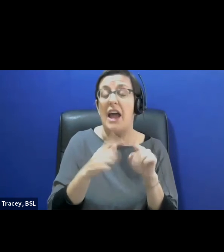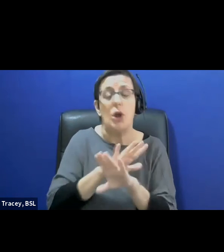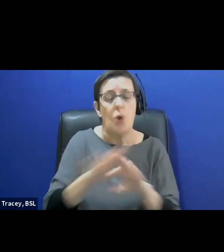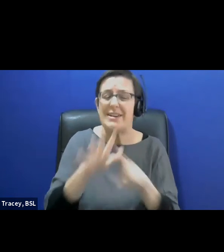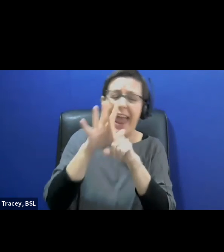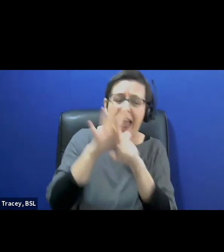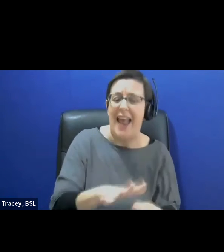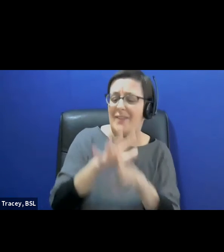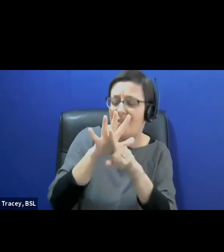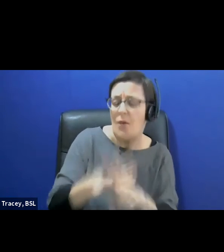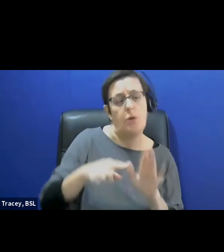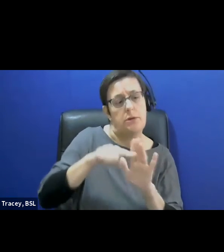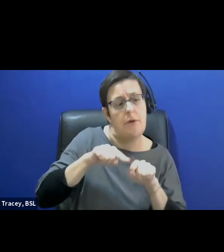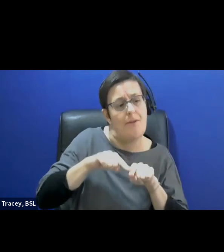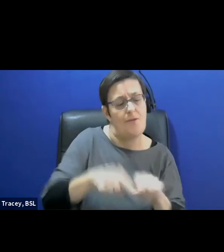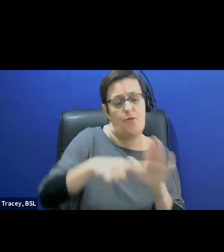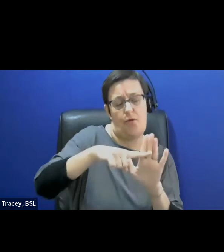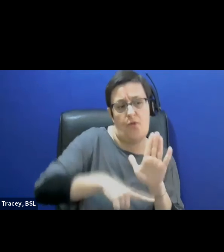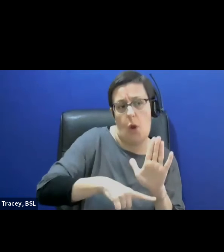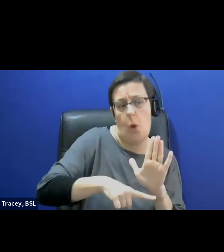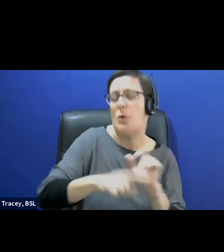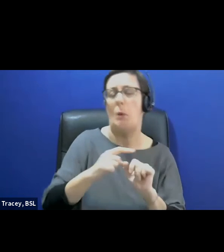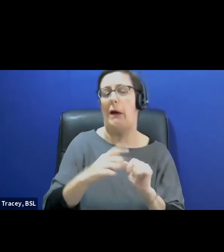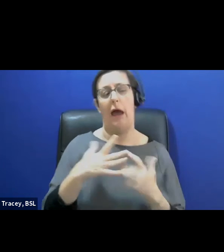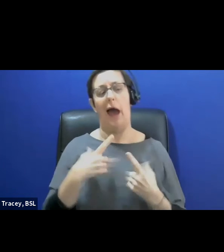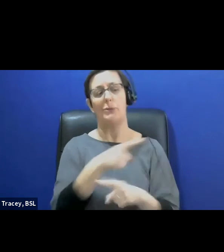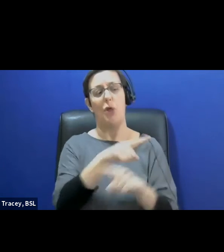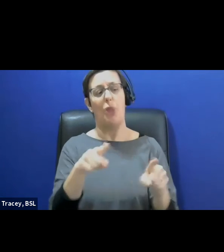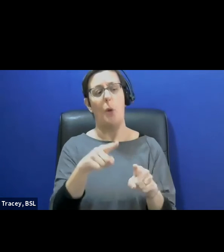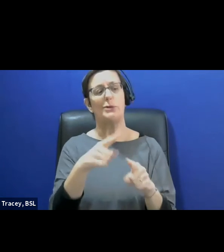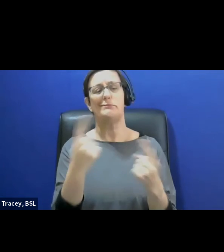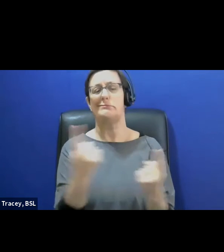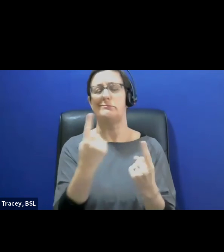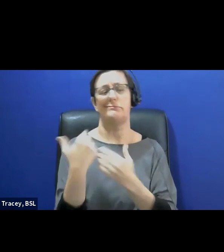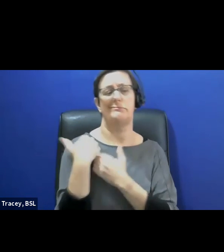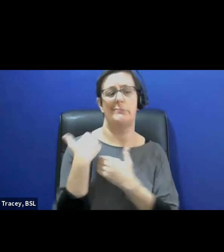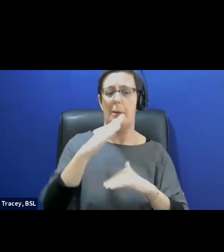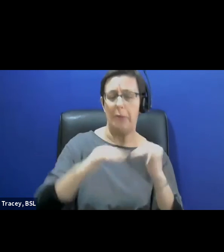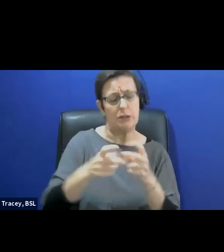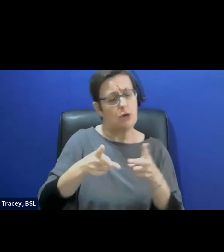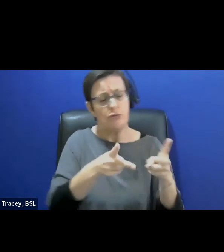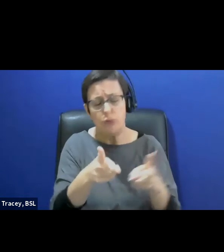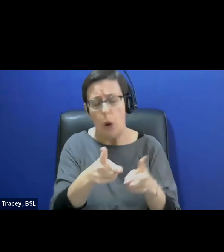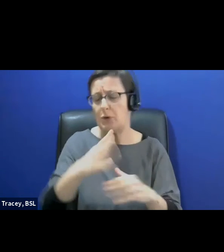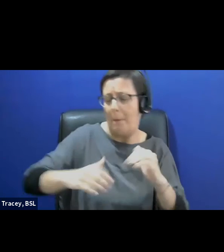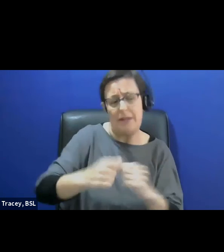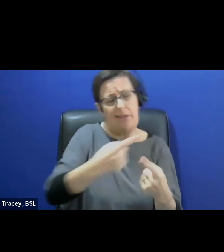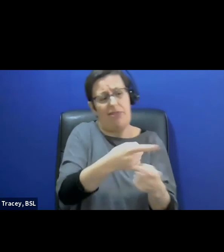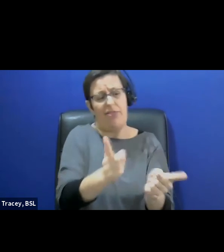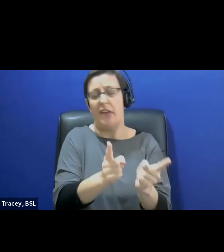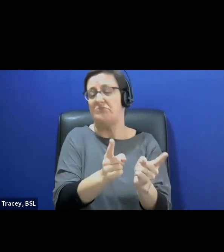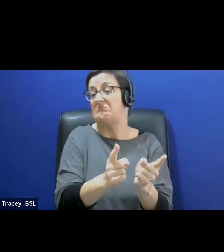are going to build the buildings or roads, anything. So the regulation